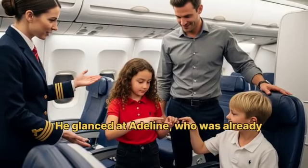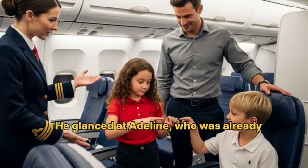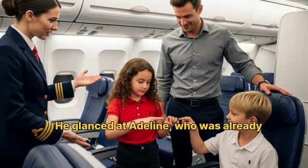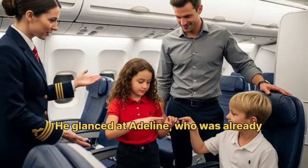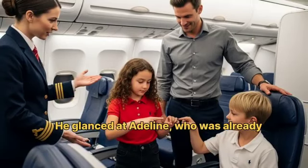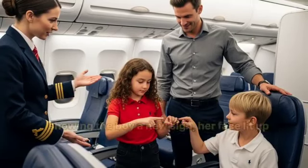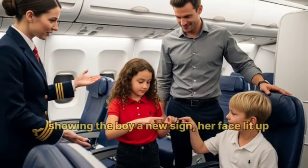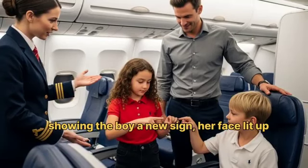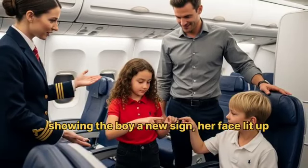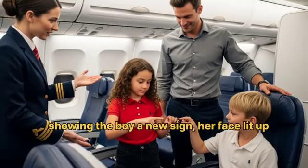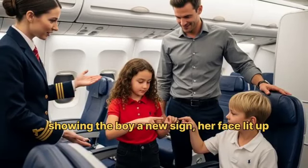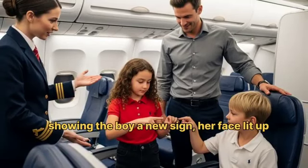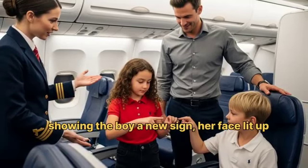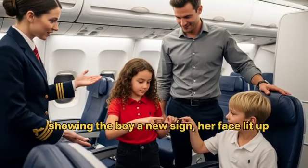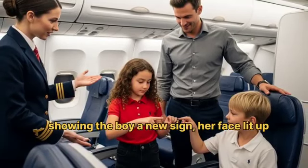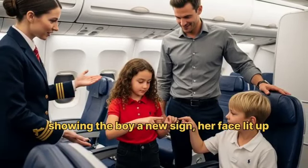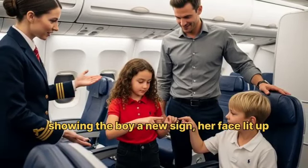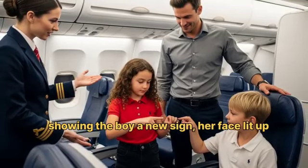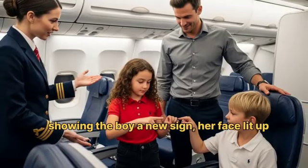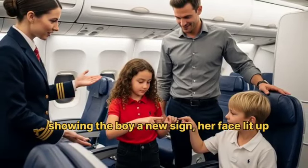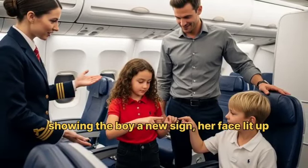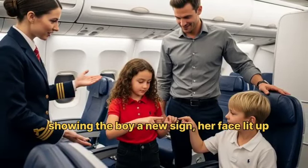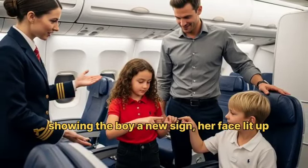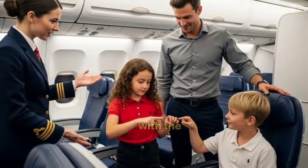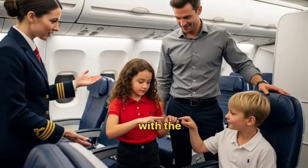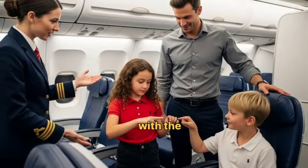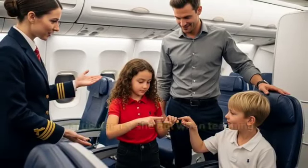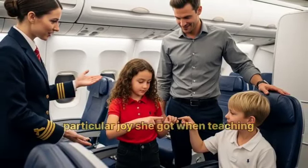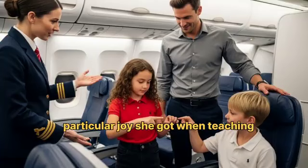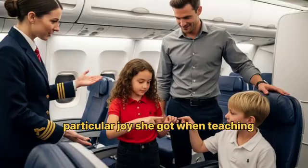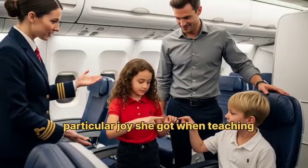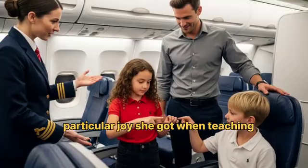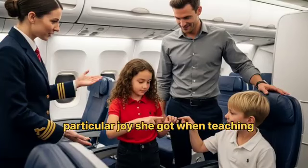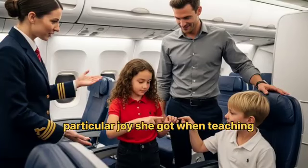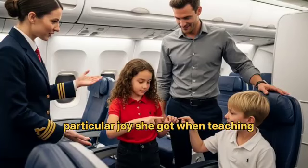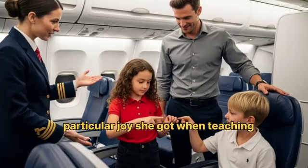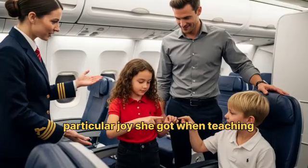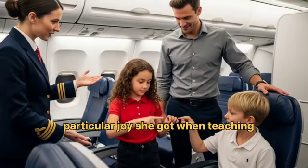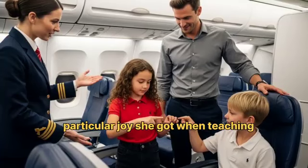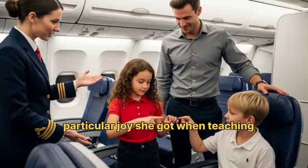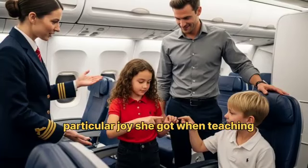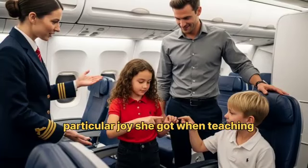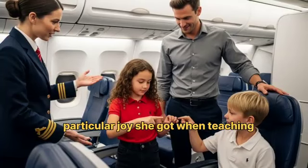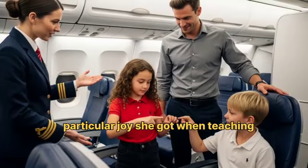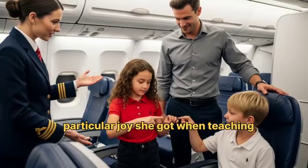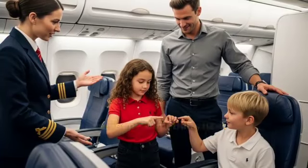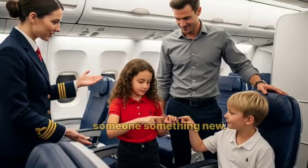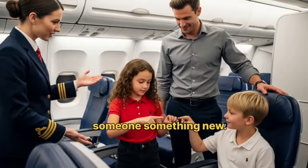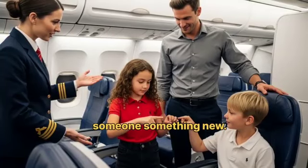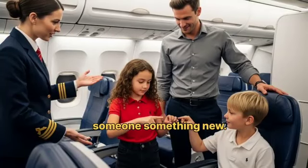was already showing the boy a new sign, her face lit up with the particular joy she got when teaching someone something